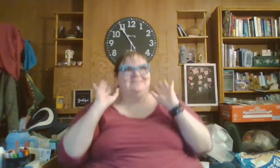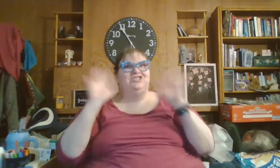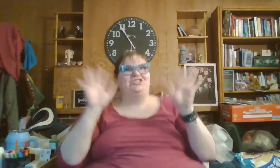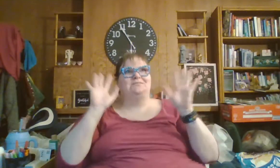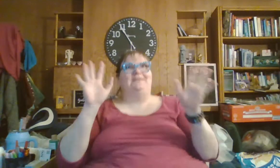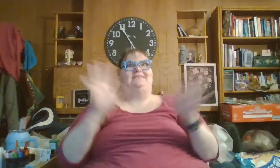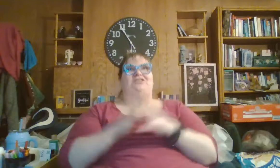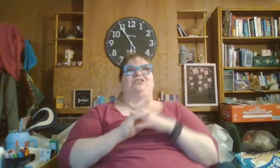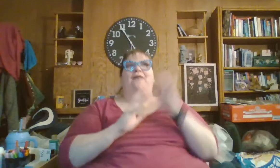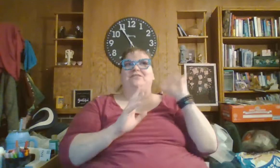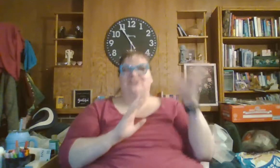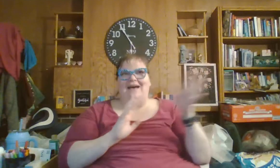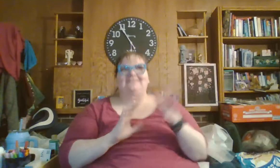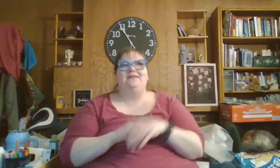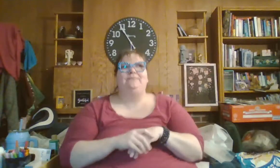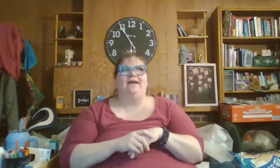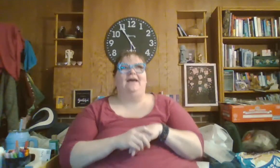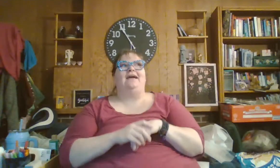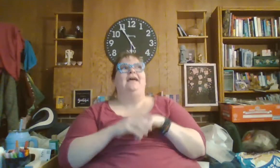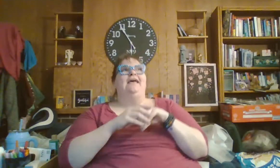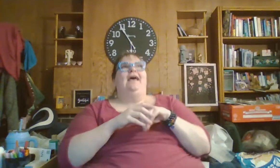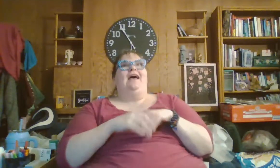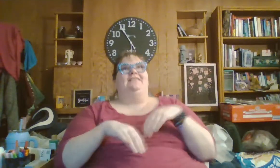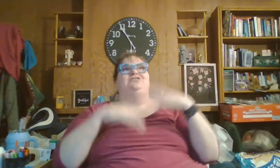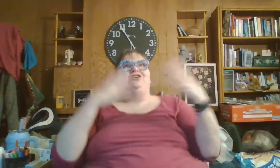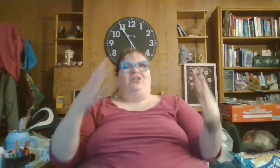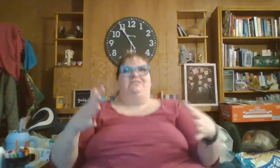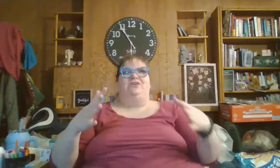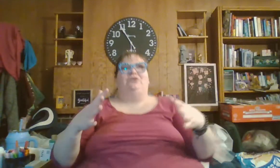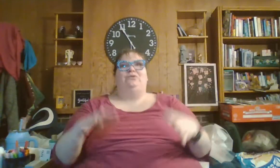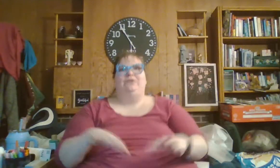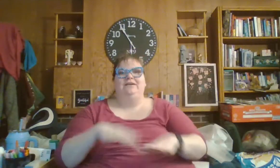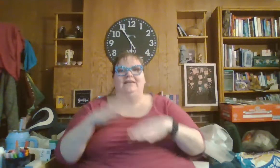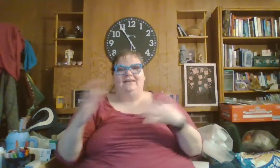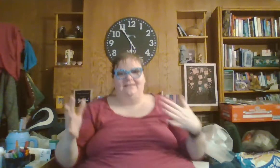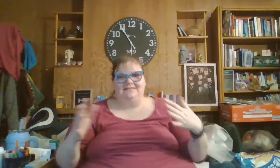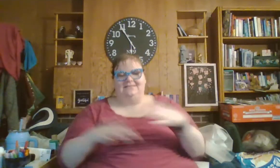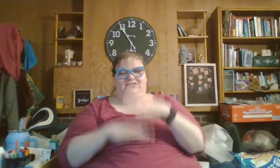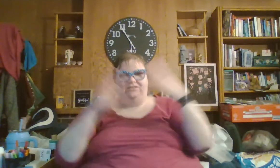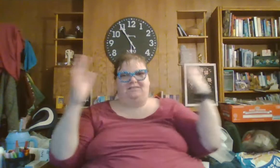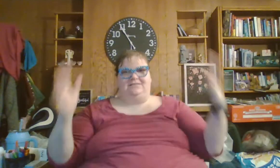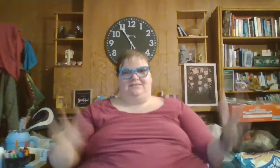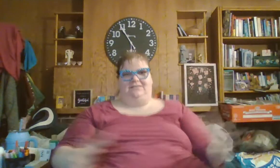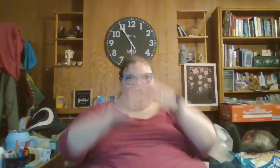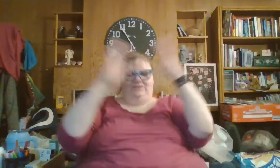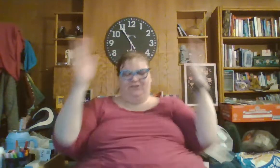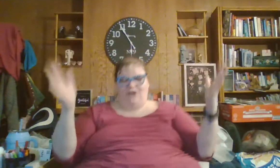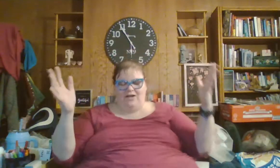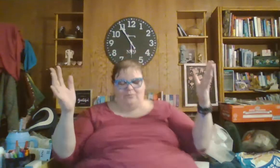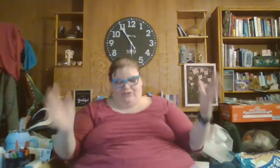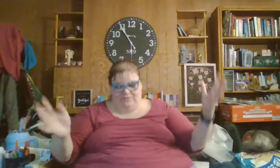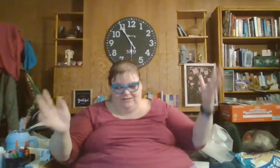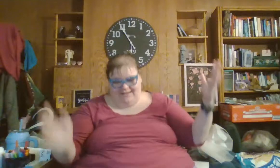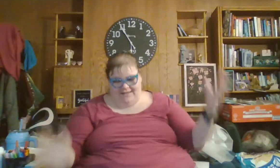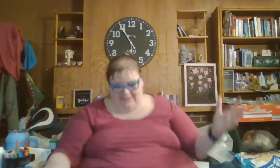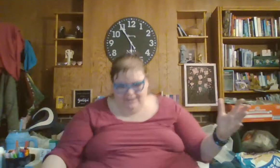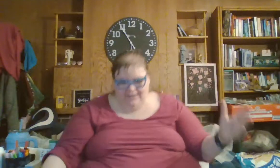She's amazing. She has an MBA, and then she also is just, this incredible human design